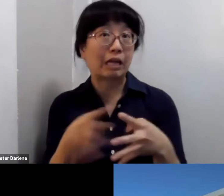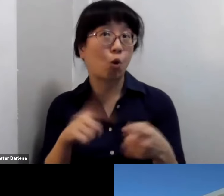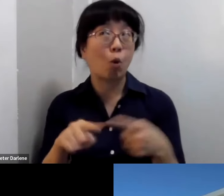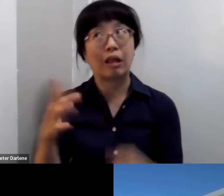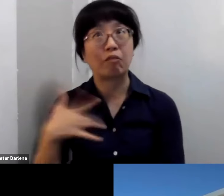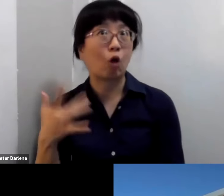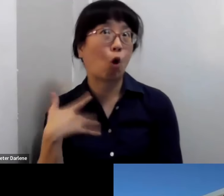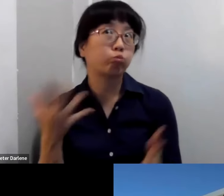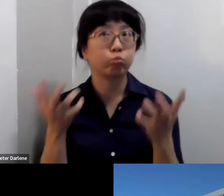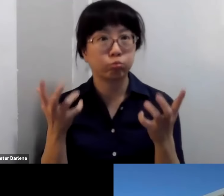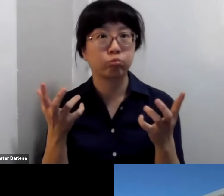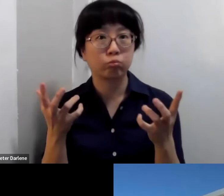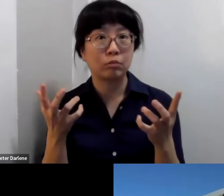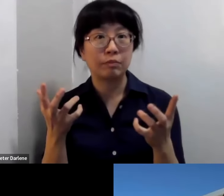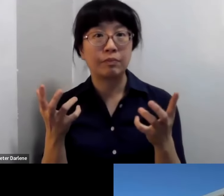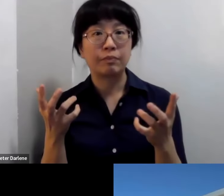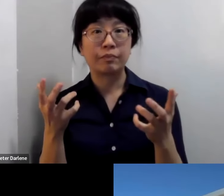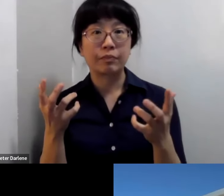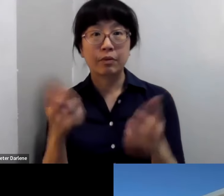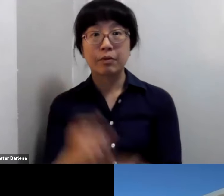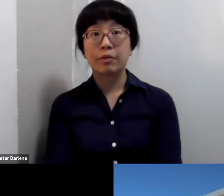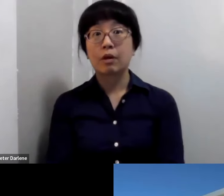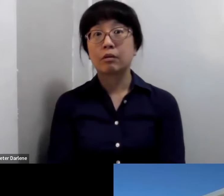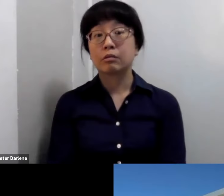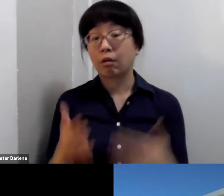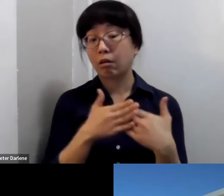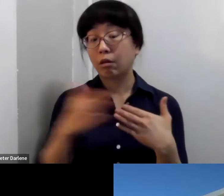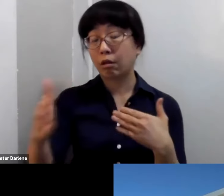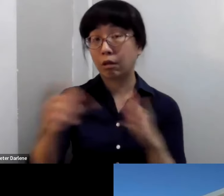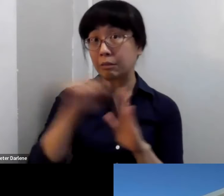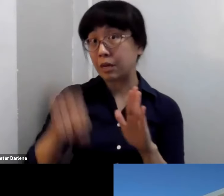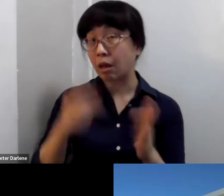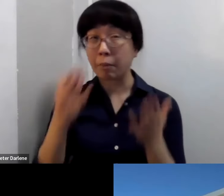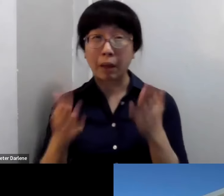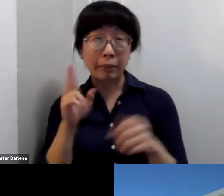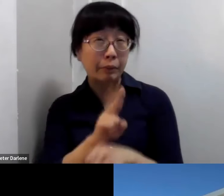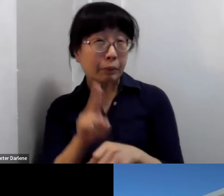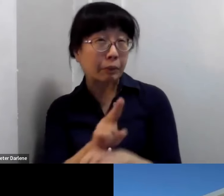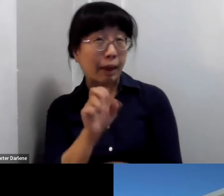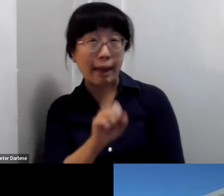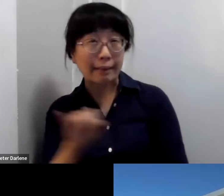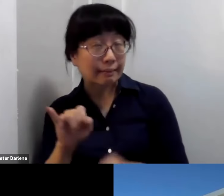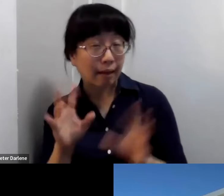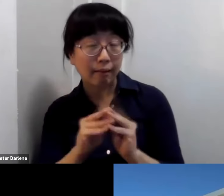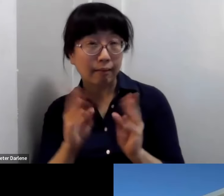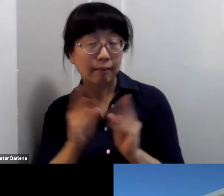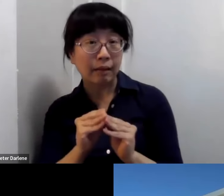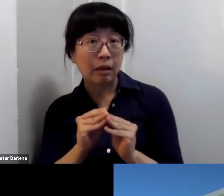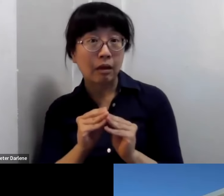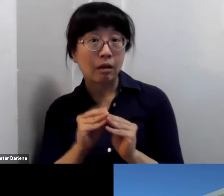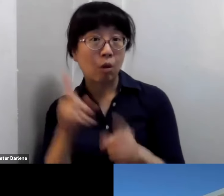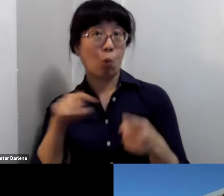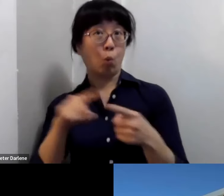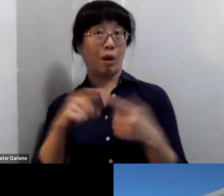it, and so throughout the semester, it's possible they might use an SI session just for whenever they